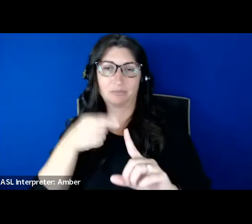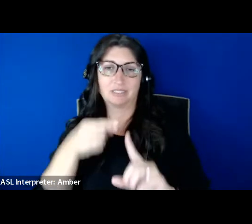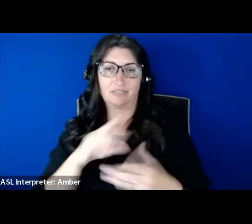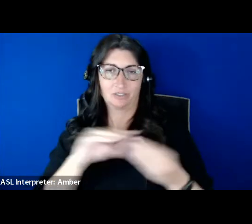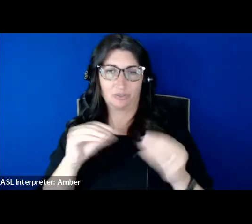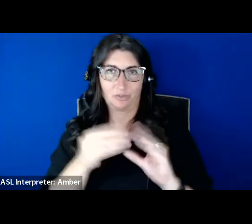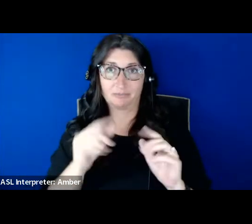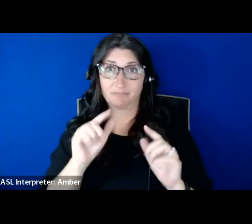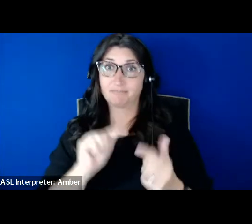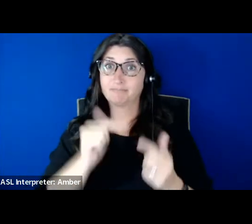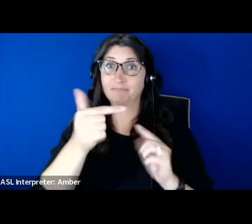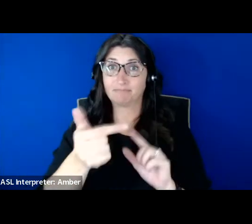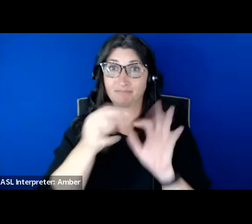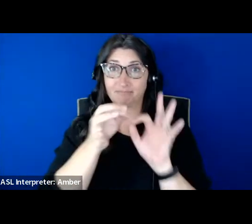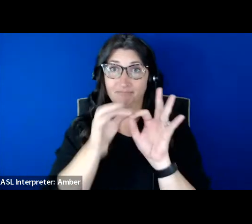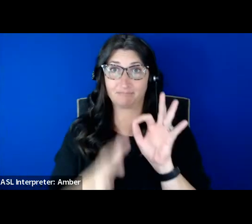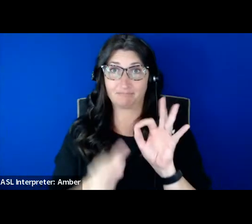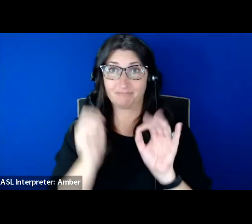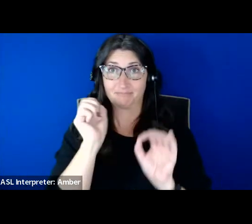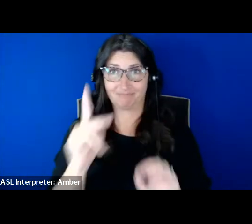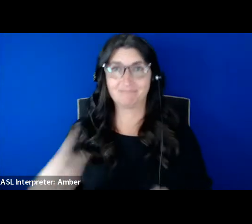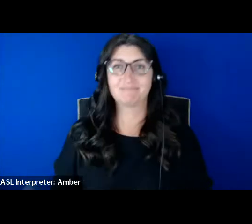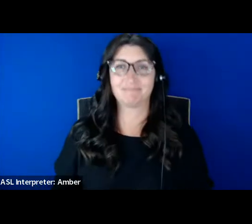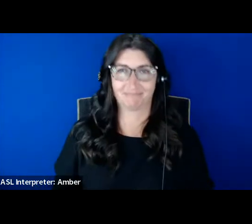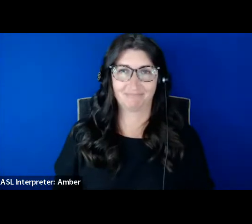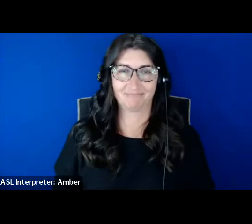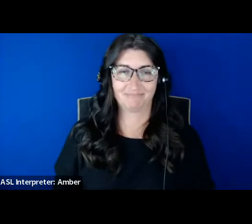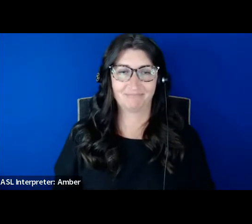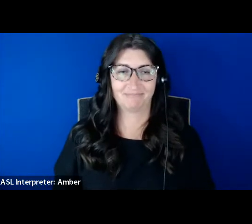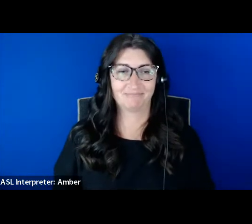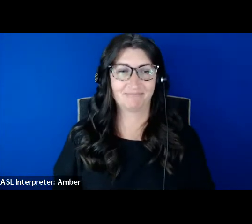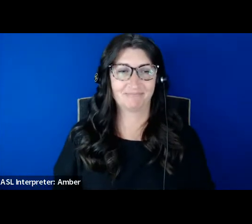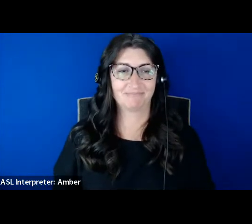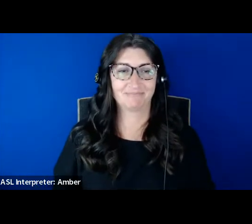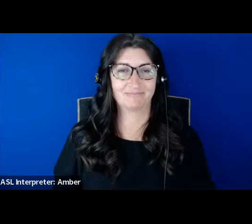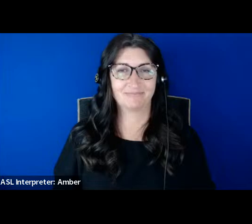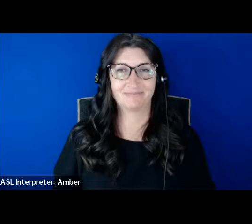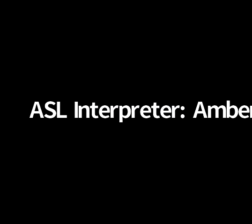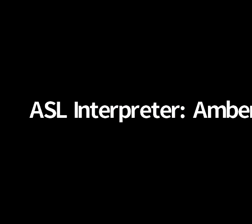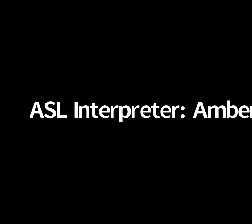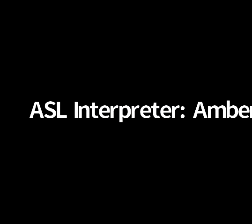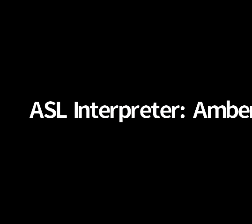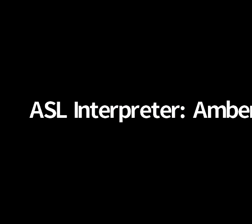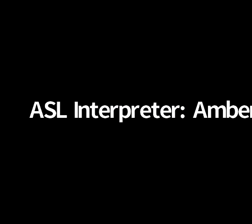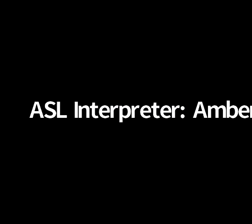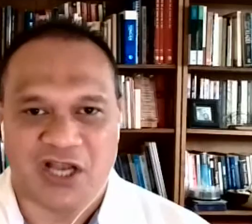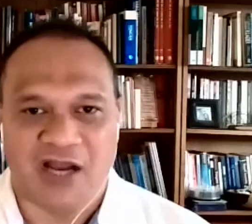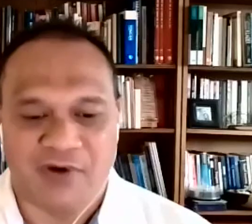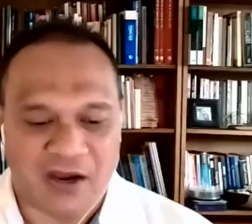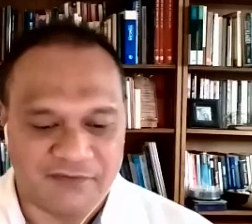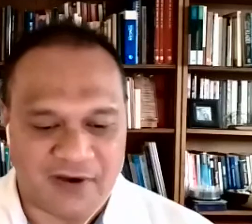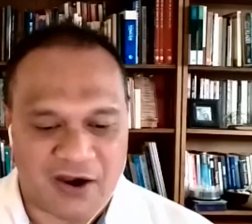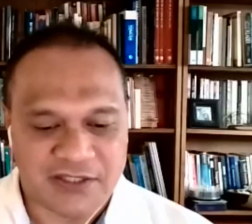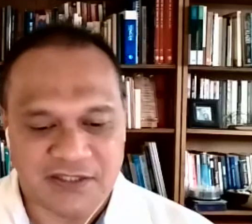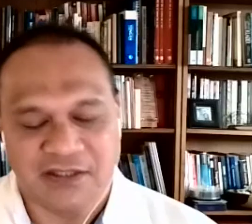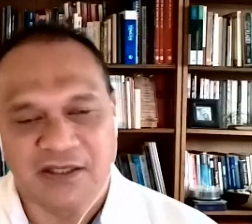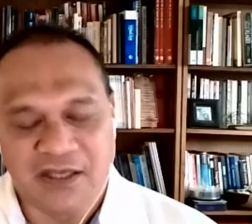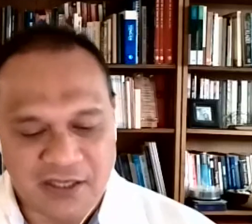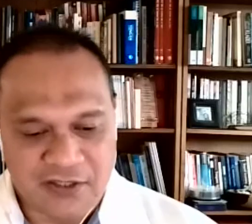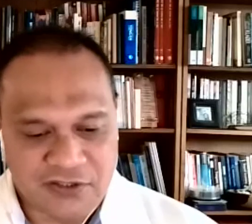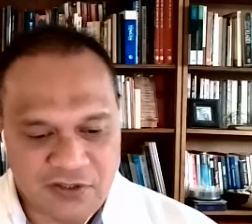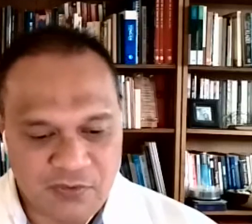story. And then I would say that storytelling is part of our genre of